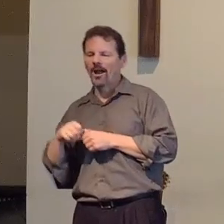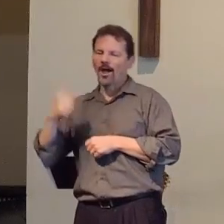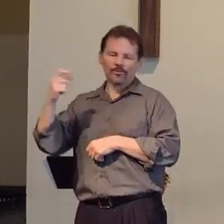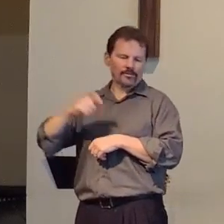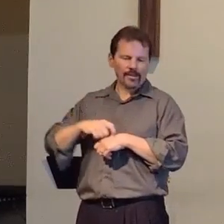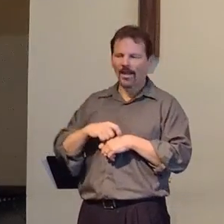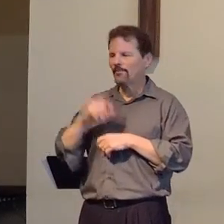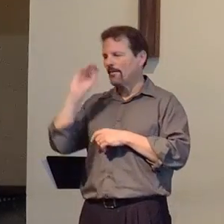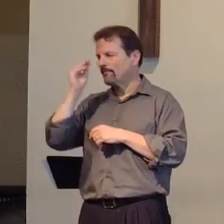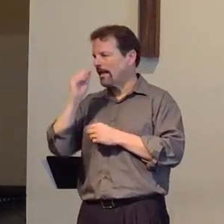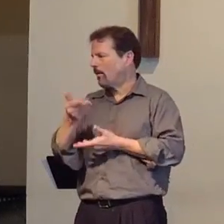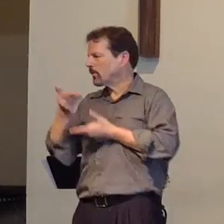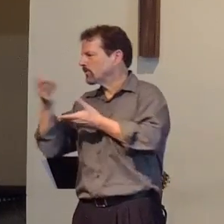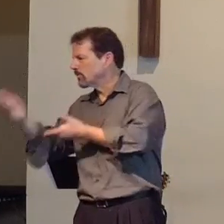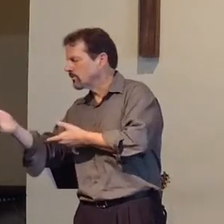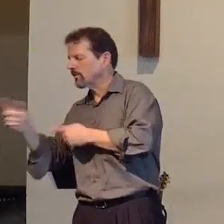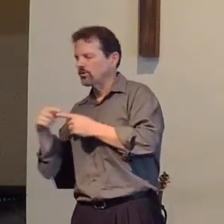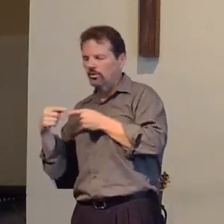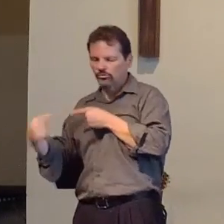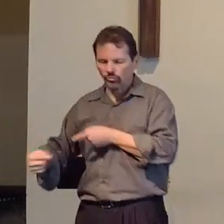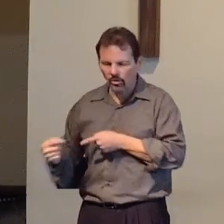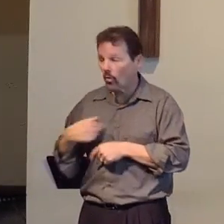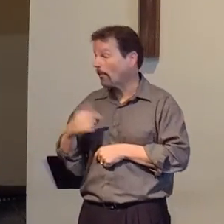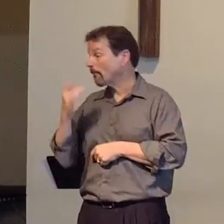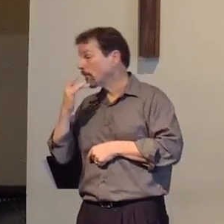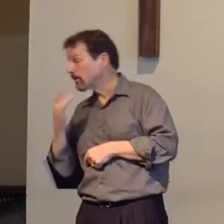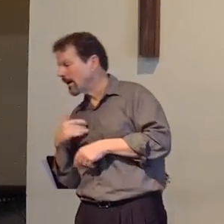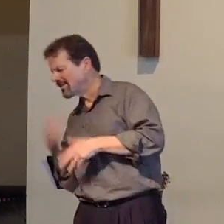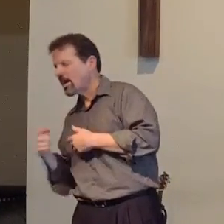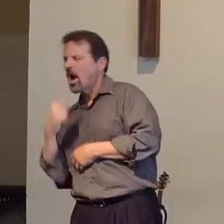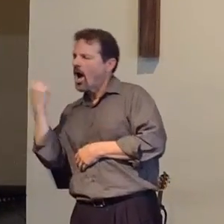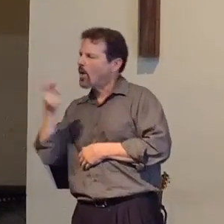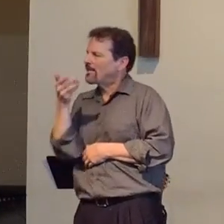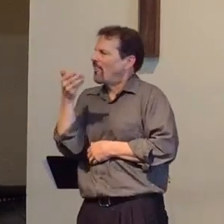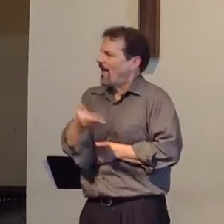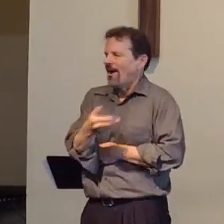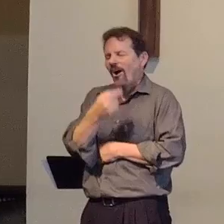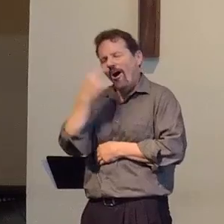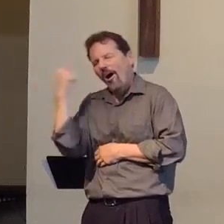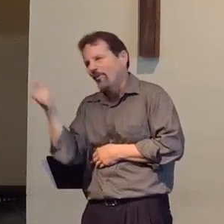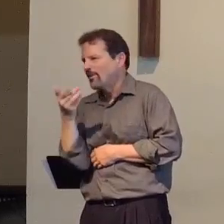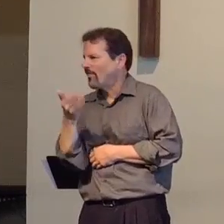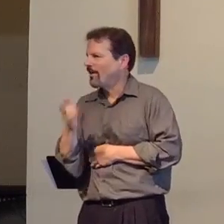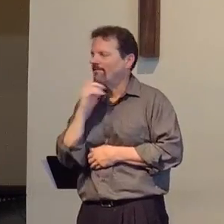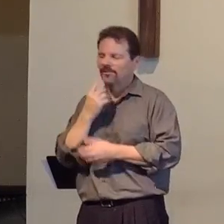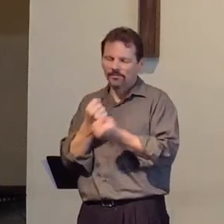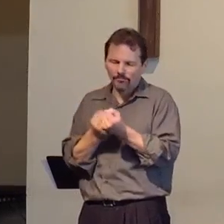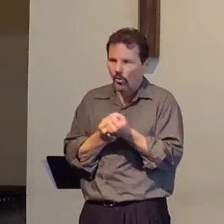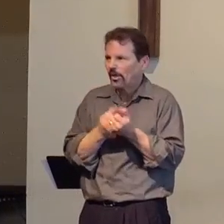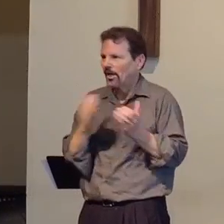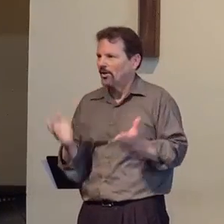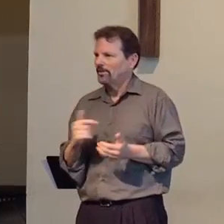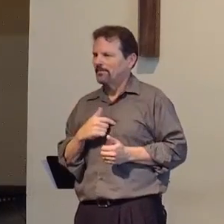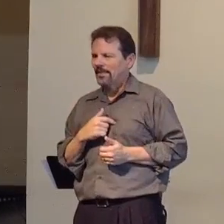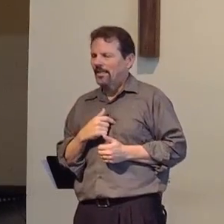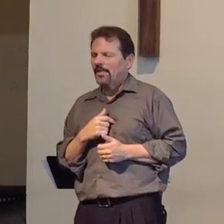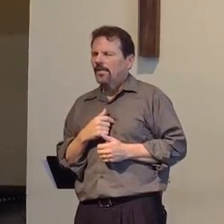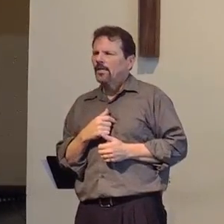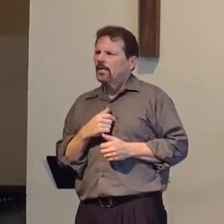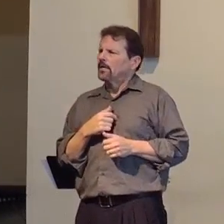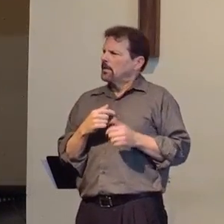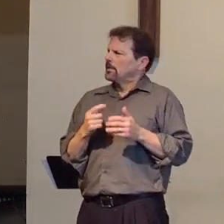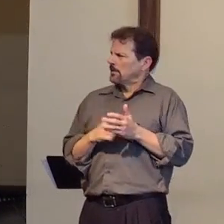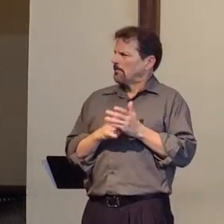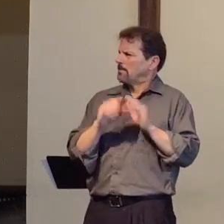times when I was struggling. She's just always been there, a source of courage and support. And it's not just in those tangible ways, but